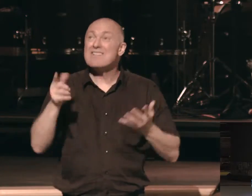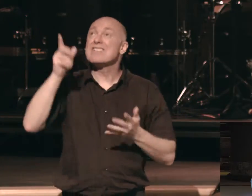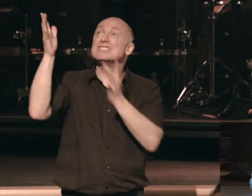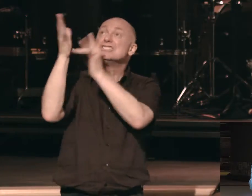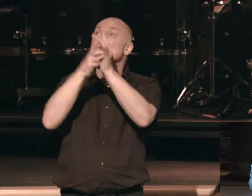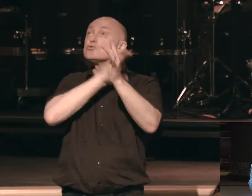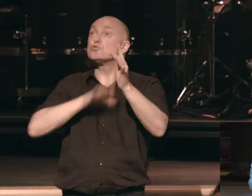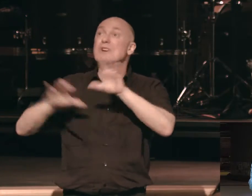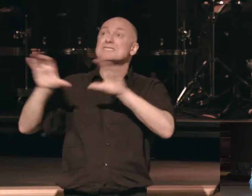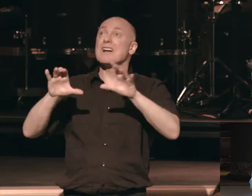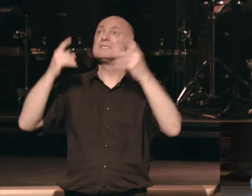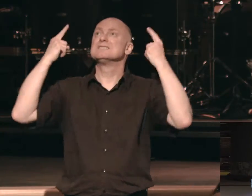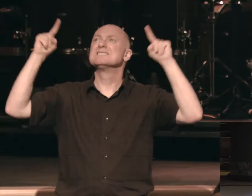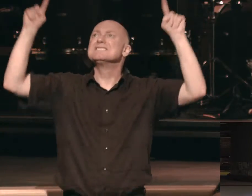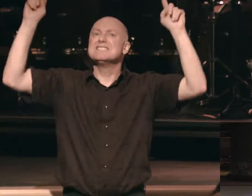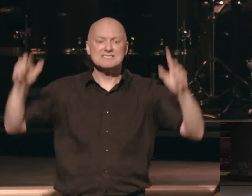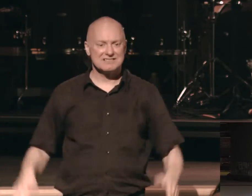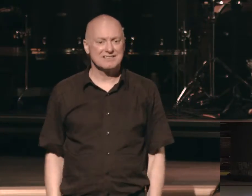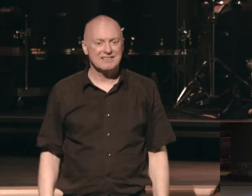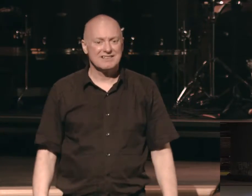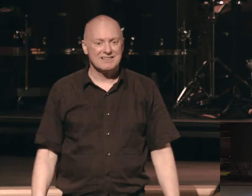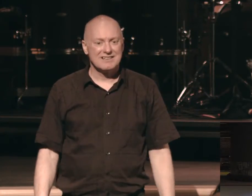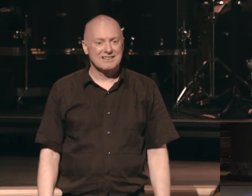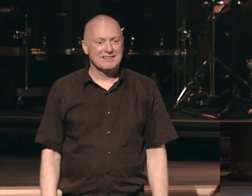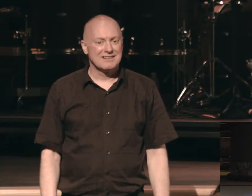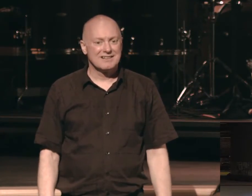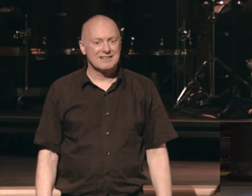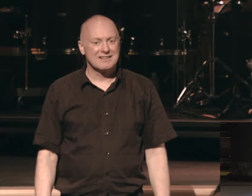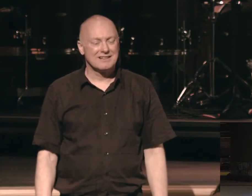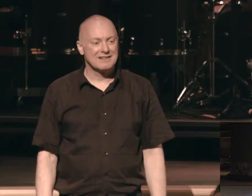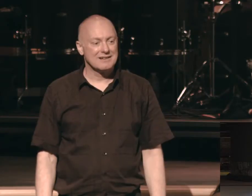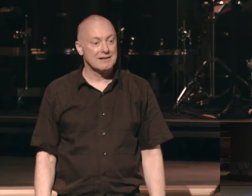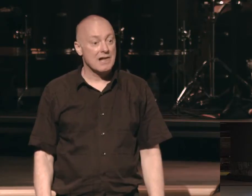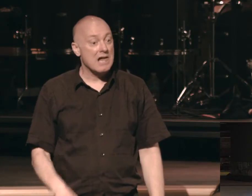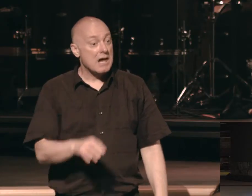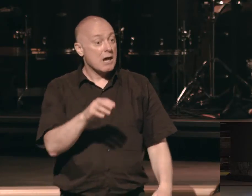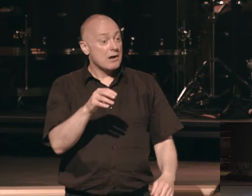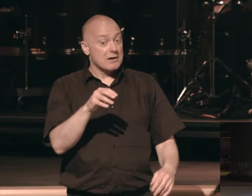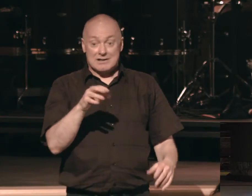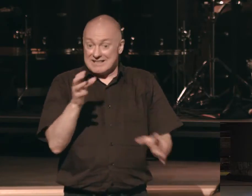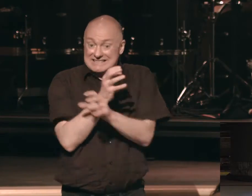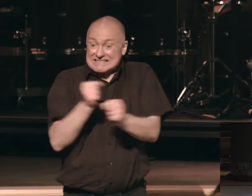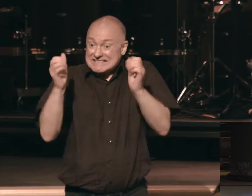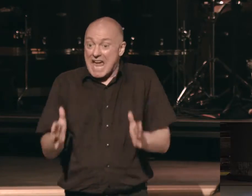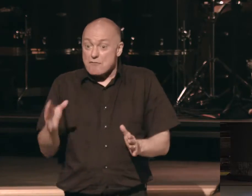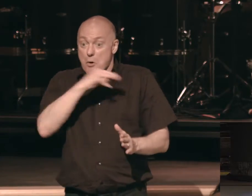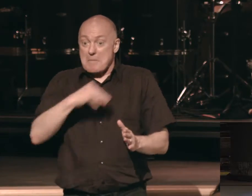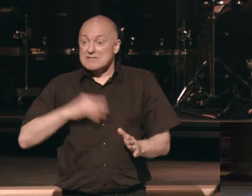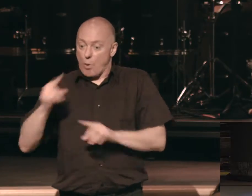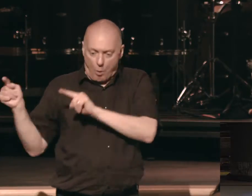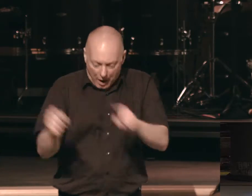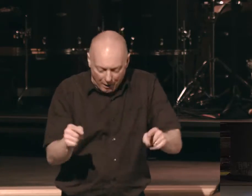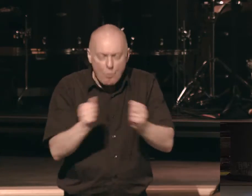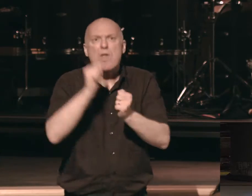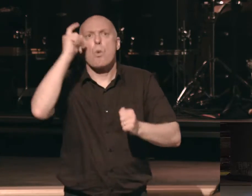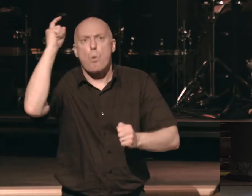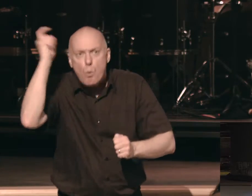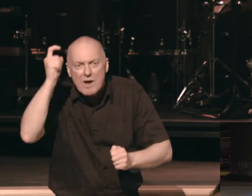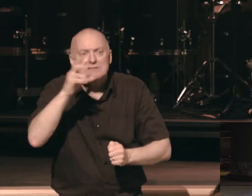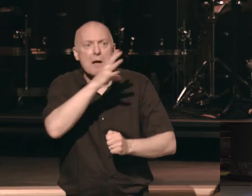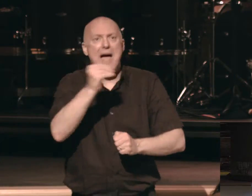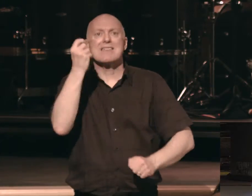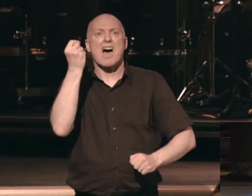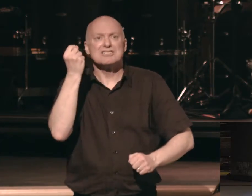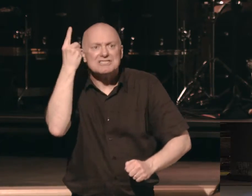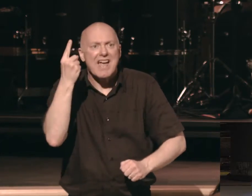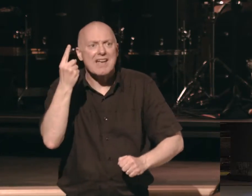does, Jesus Christ does. He succeeds in everything. And so this Savior, this Messiah, he will come with wisdom